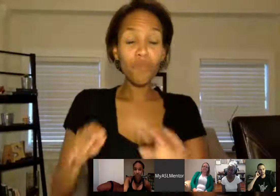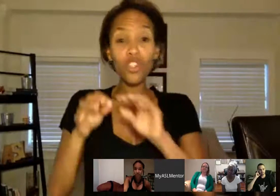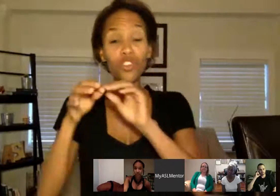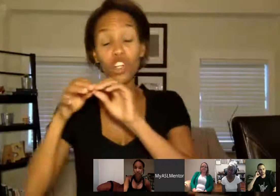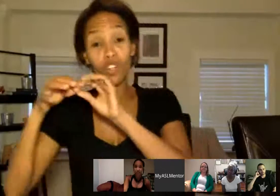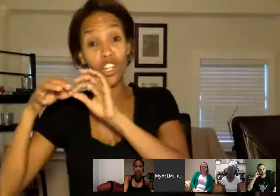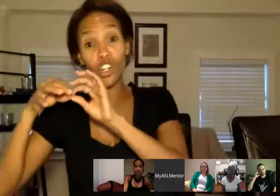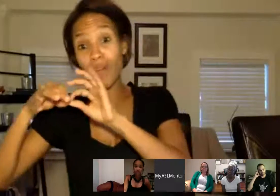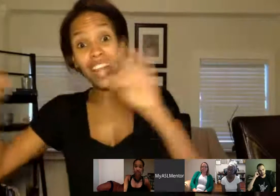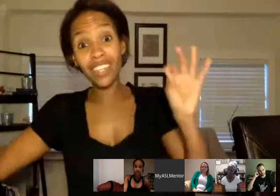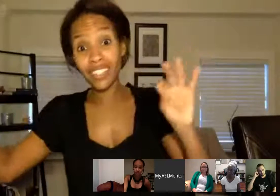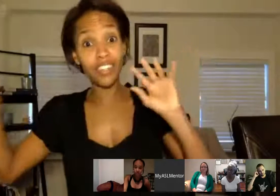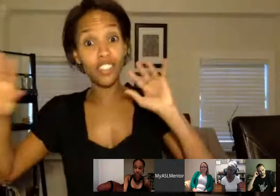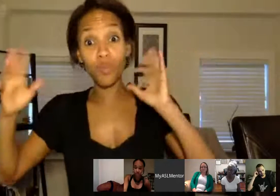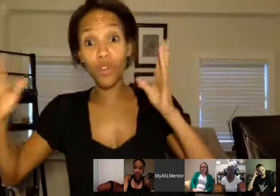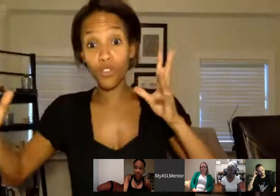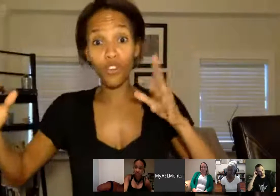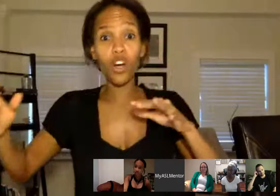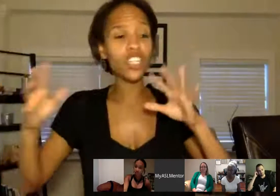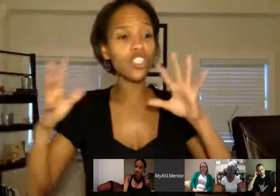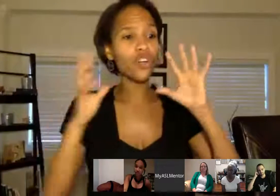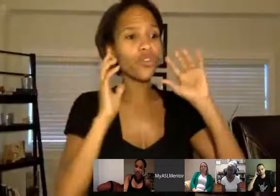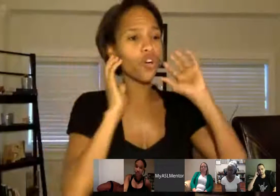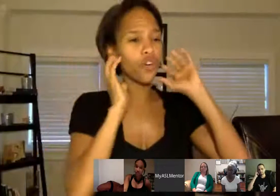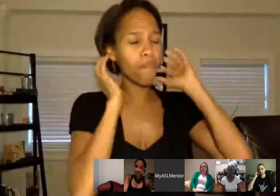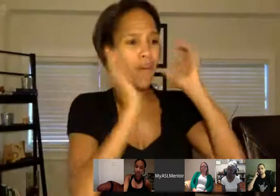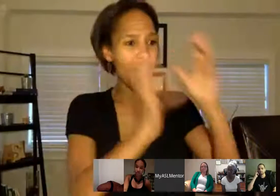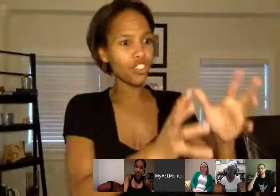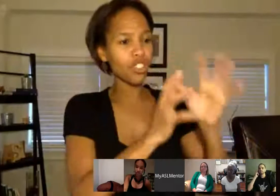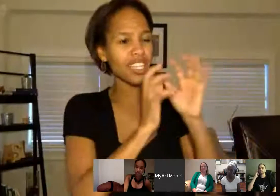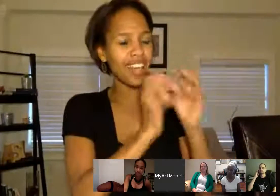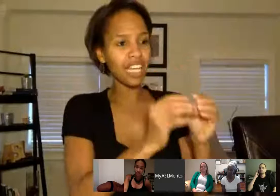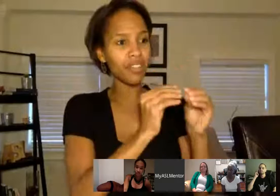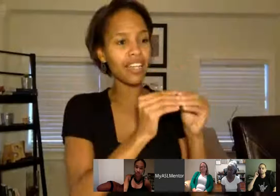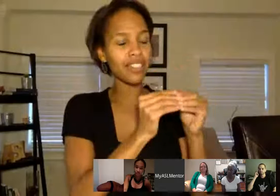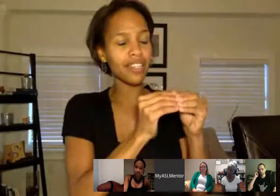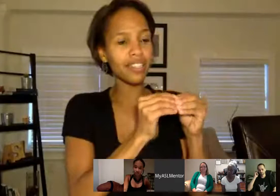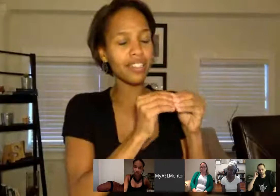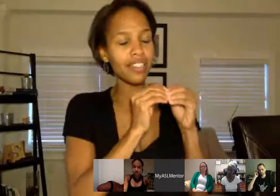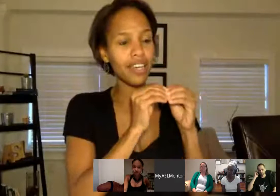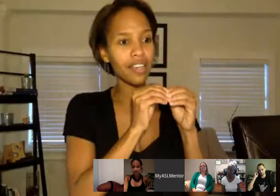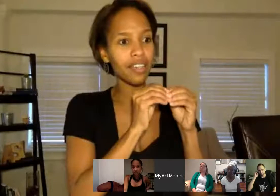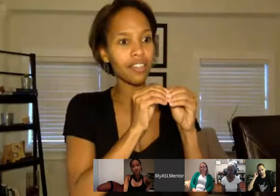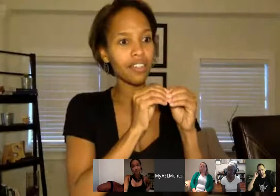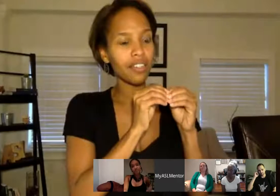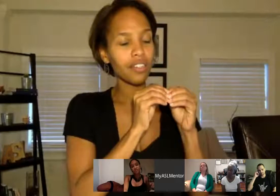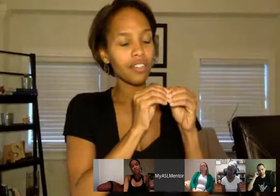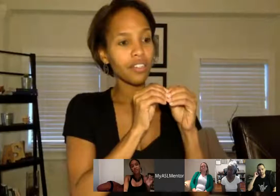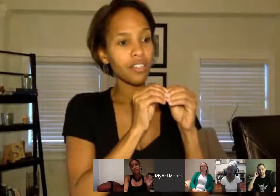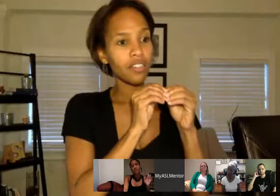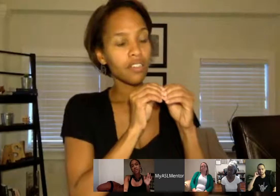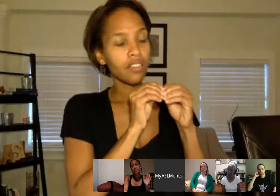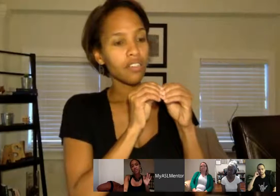I mean, grammatically the sentence is beautiful. I just don't know if it matches exactly what that sentence is saying.